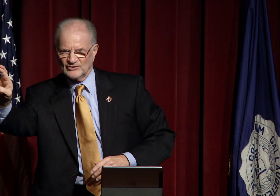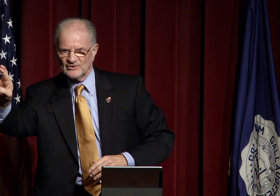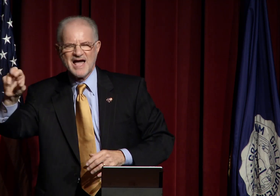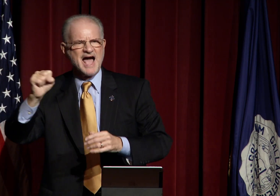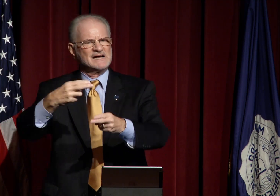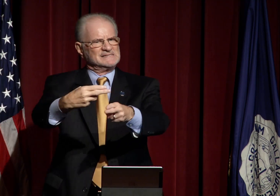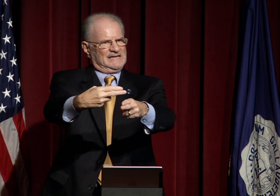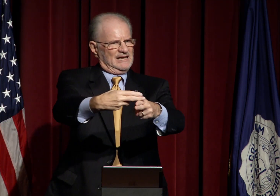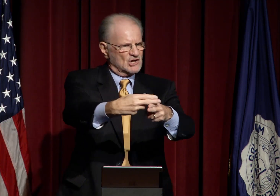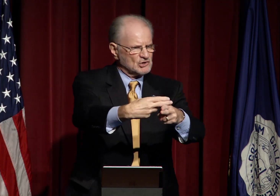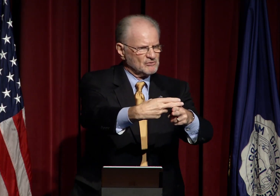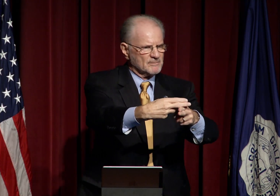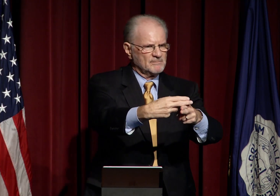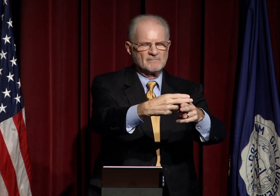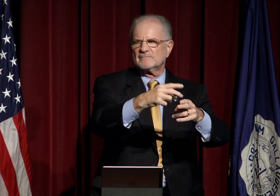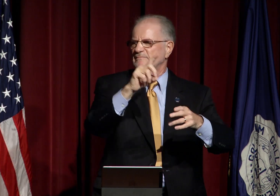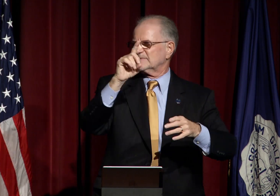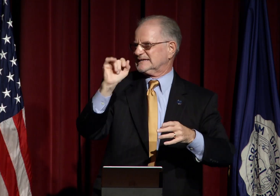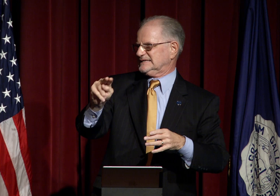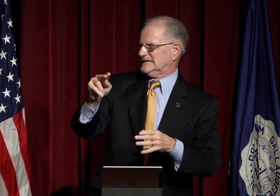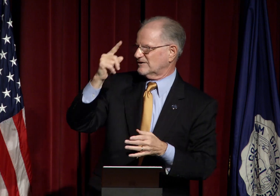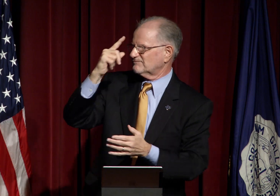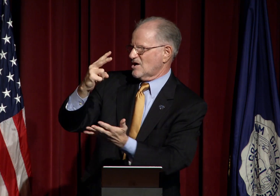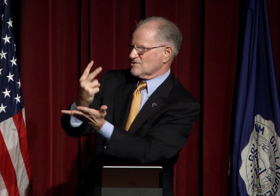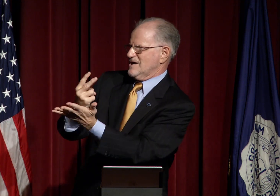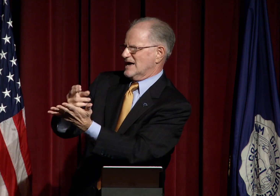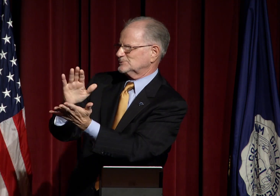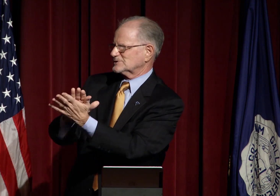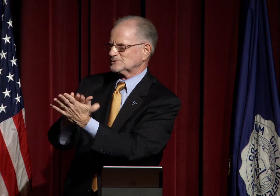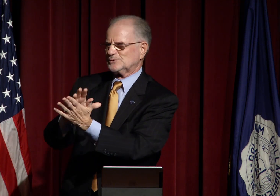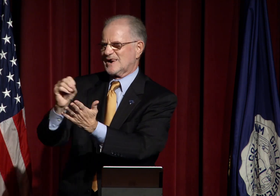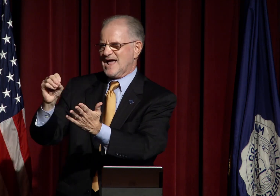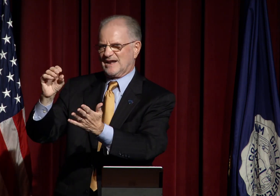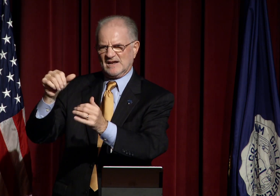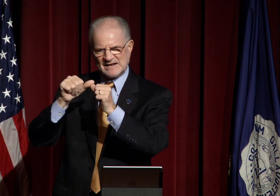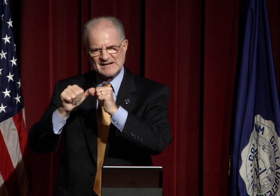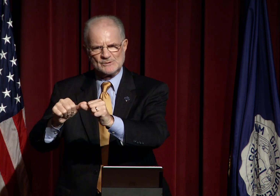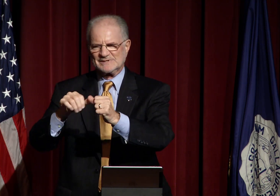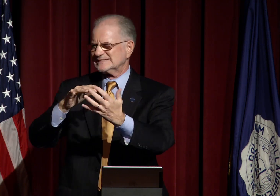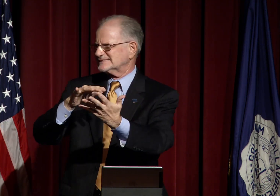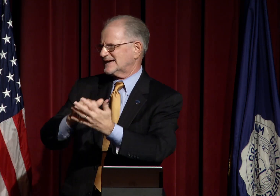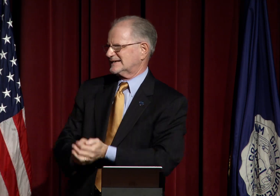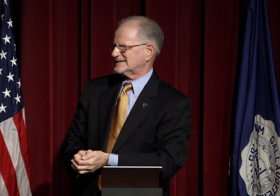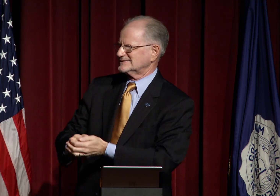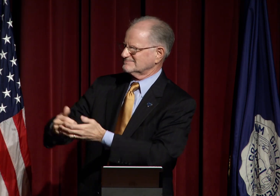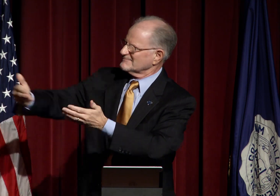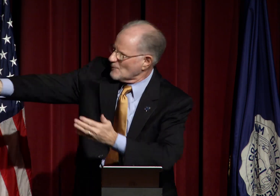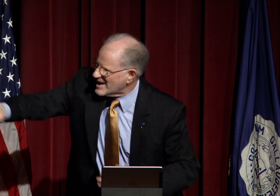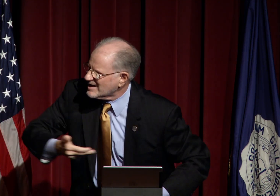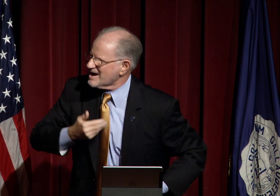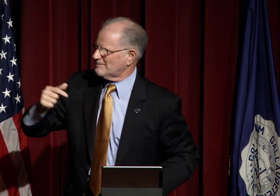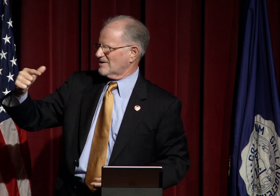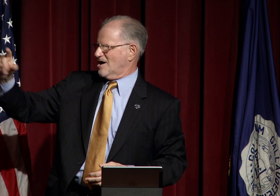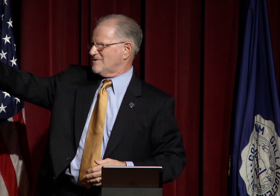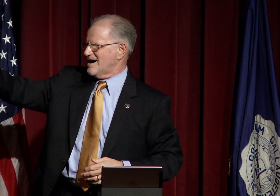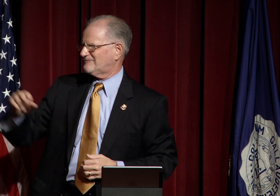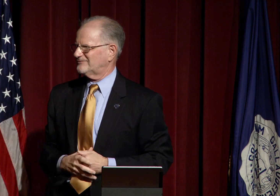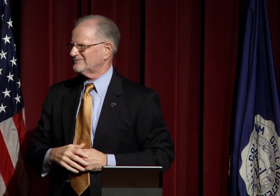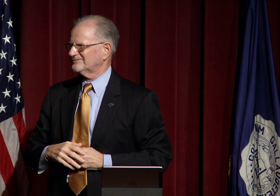by Dr. Erding. Dr. Gaurav Mathur will act as interim Dean of the Graduate School and Continuing Studies. Welcome,